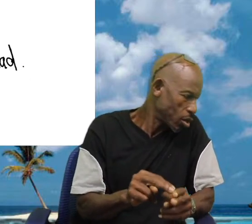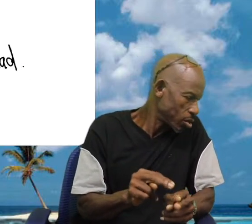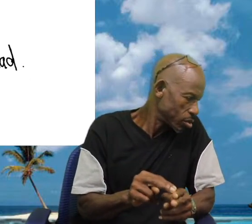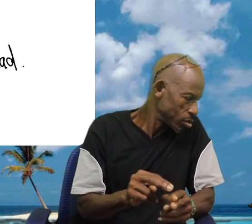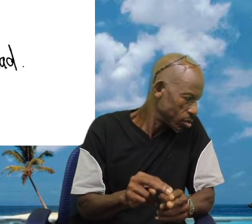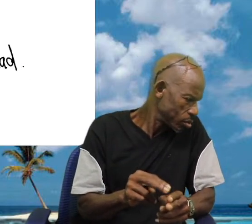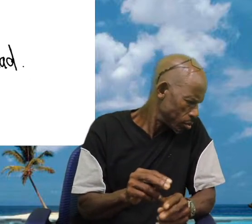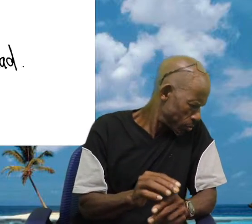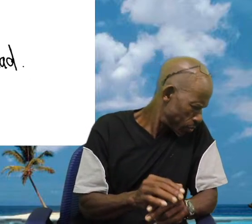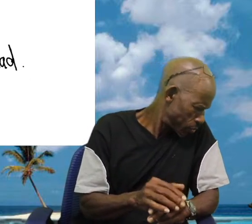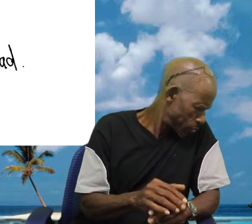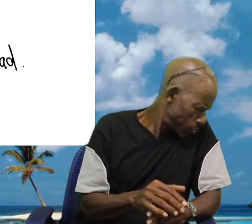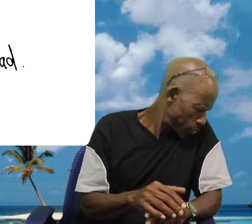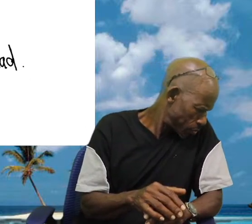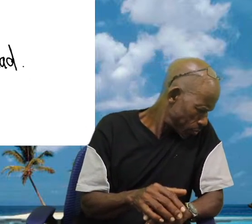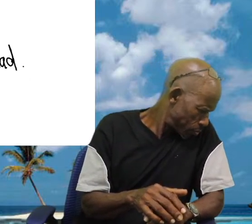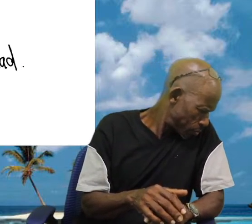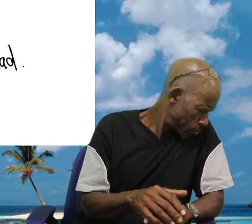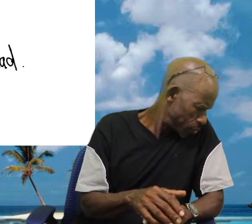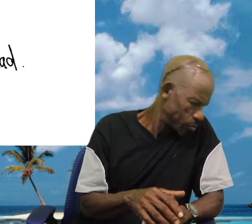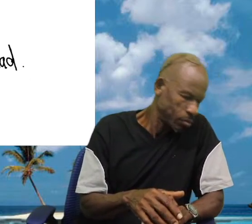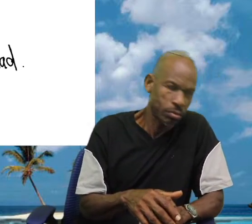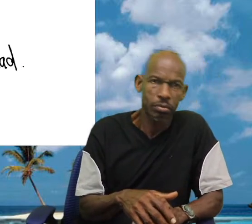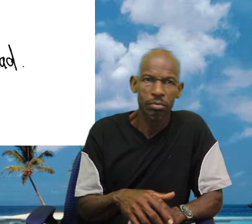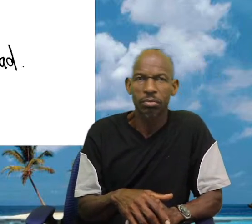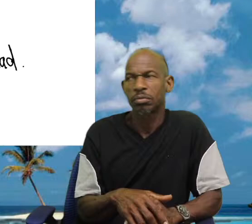see in the first one, I use